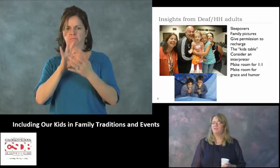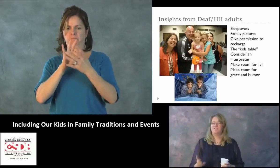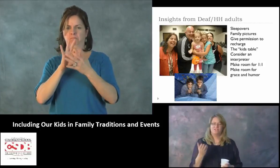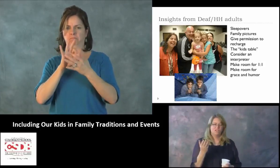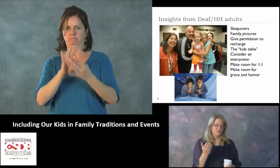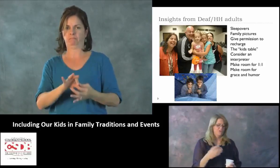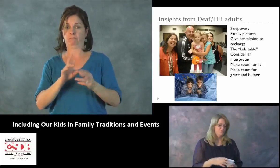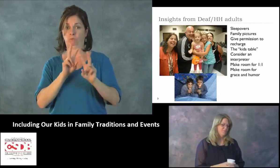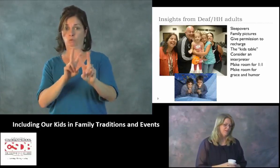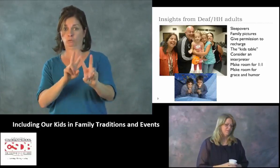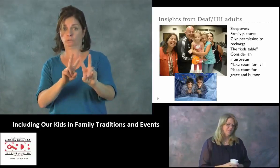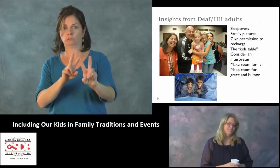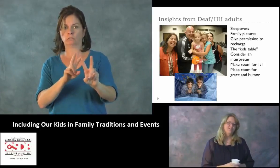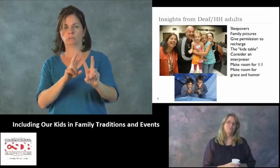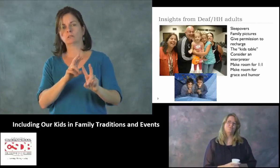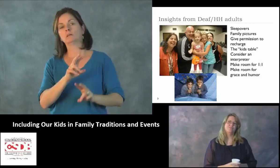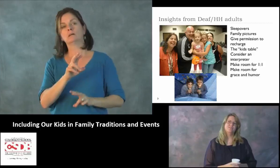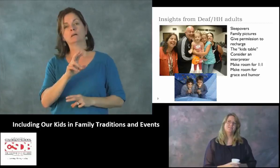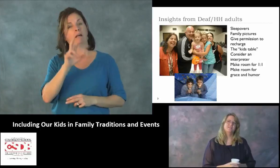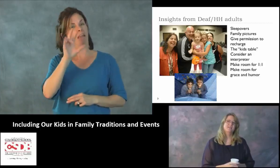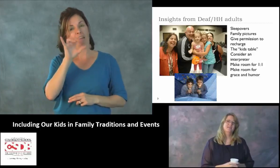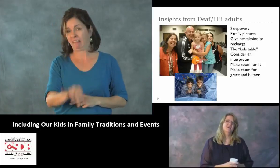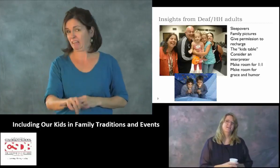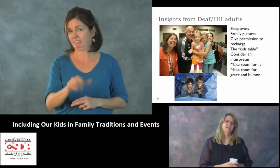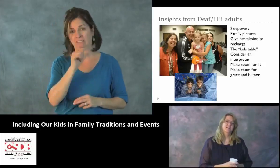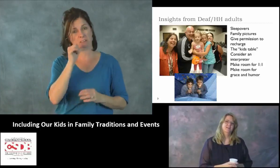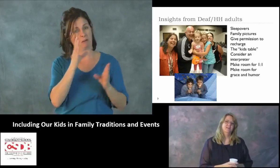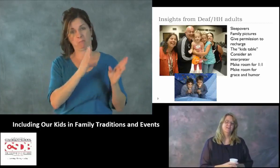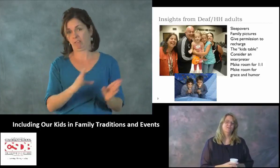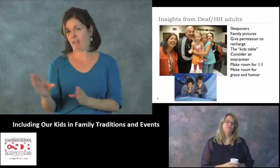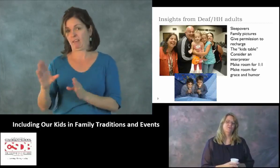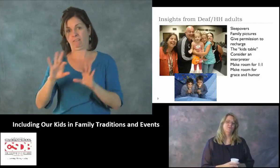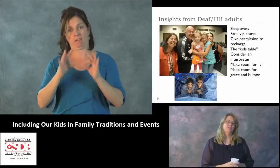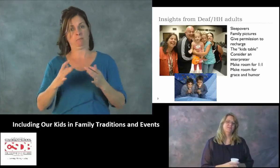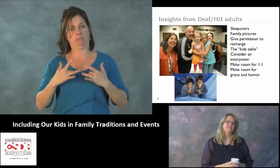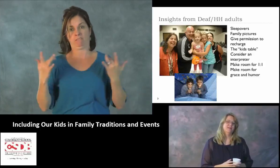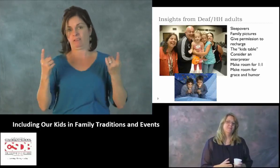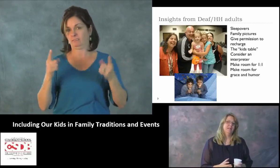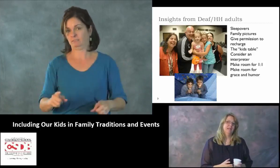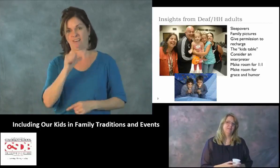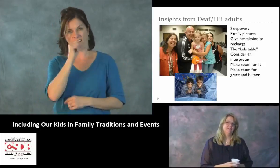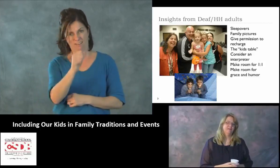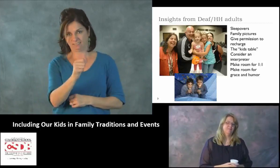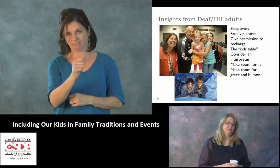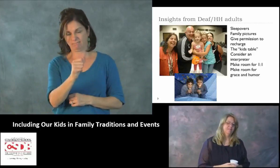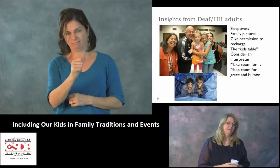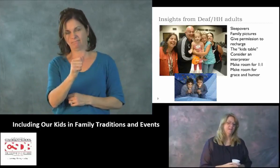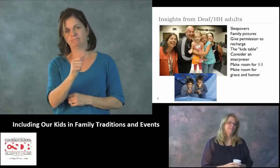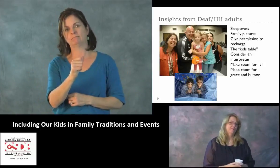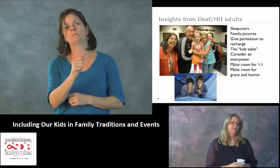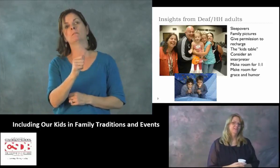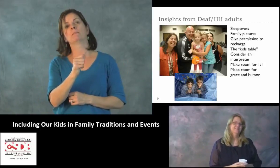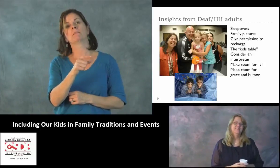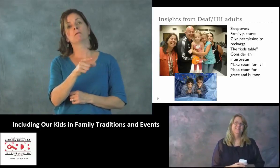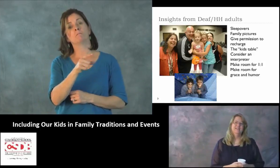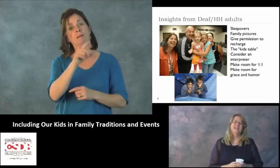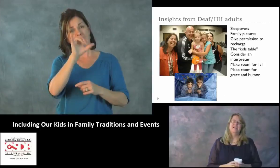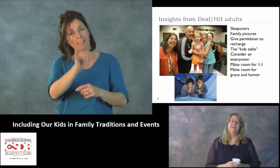I wanted to share, too, about funerals. You know, that's not a planned family event